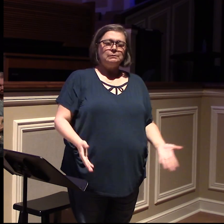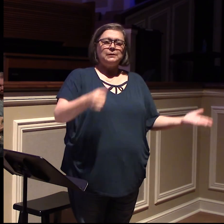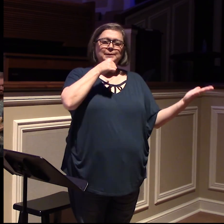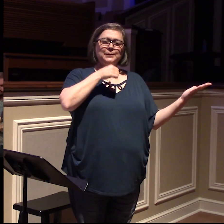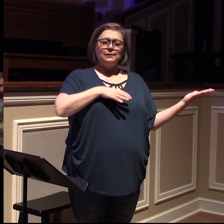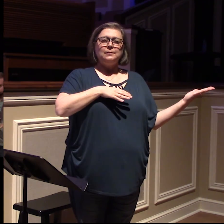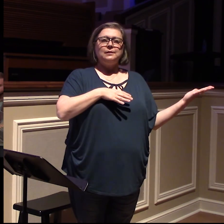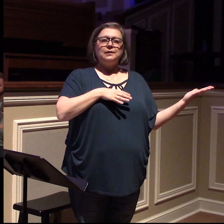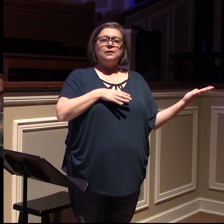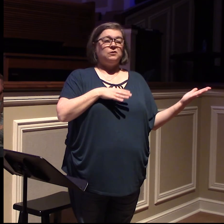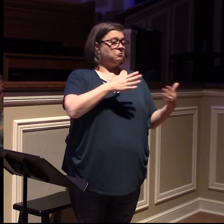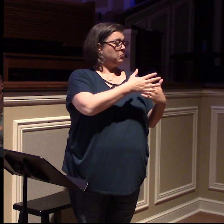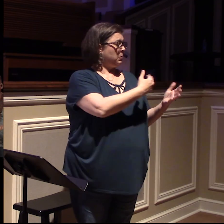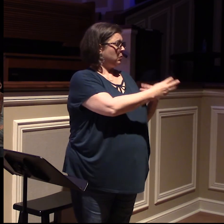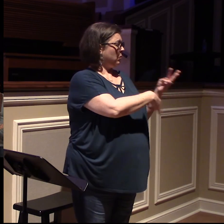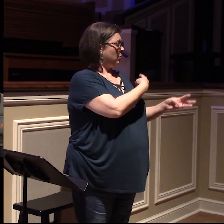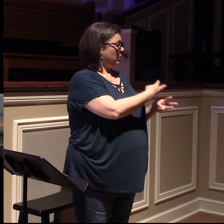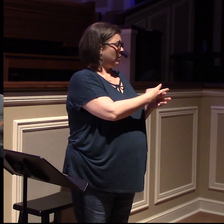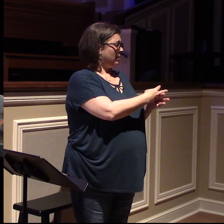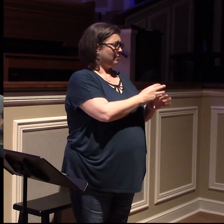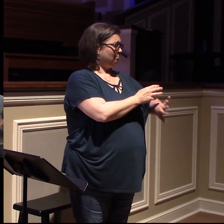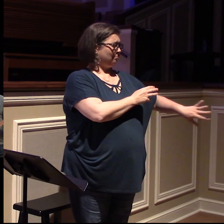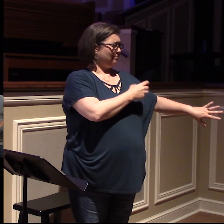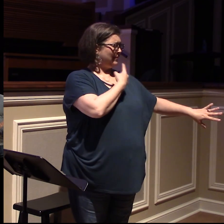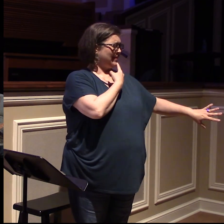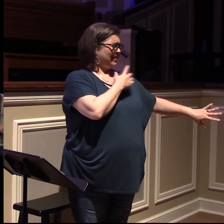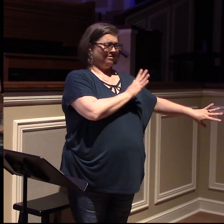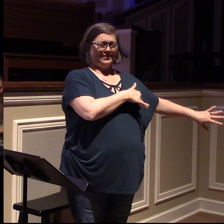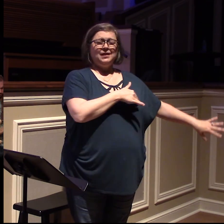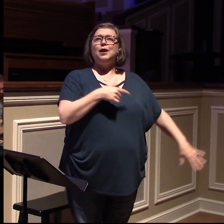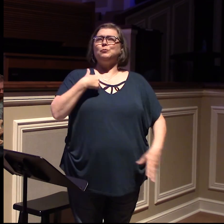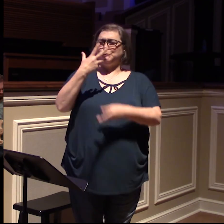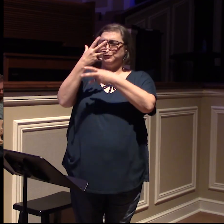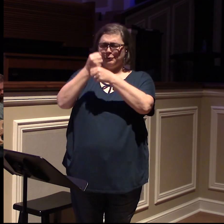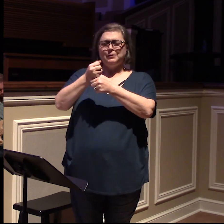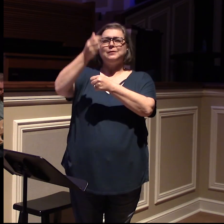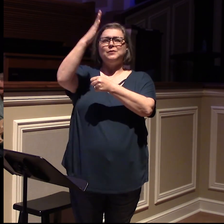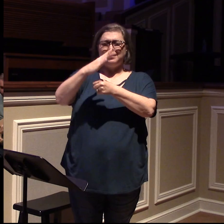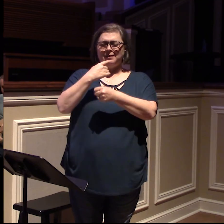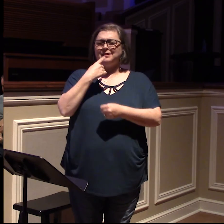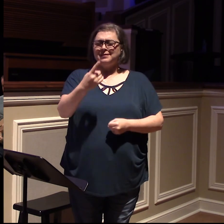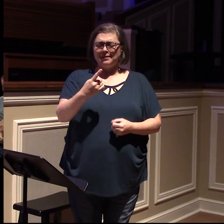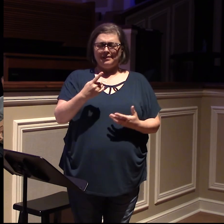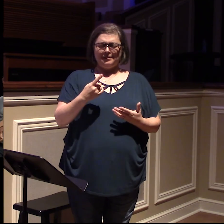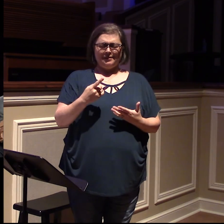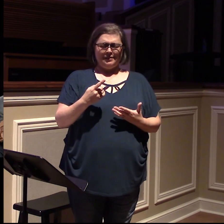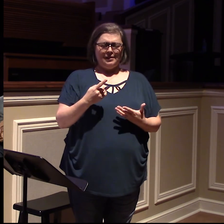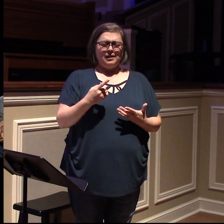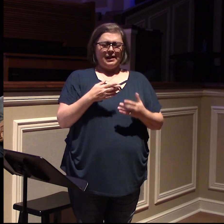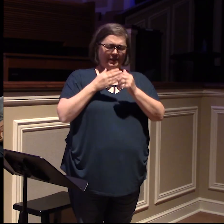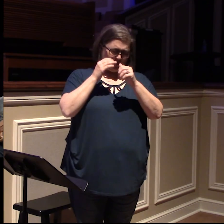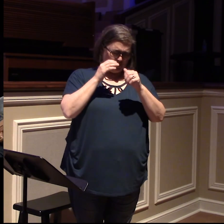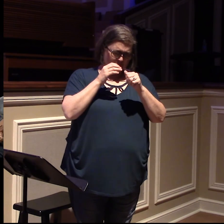Not what the world says you are, but what the Bible says. Would you trust God to yield to your husband's leadership in the